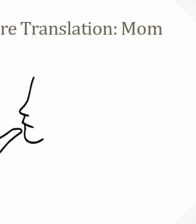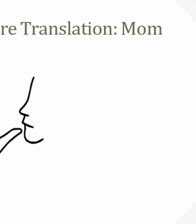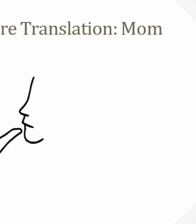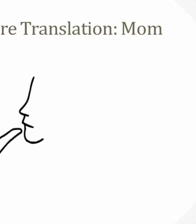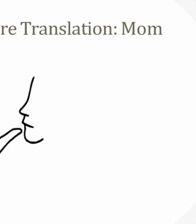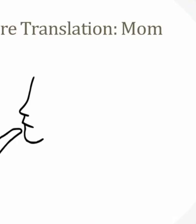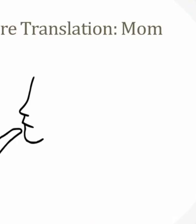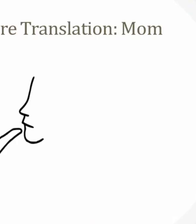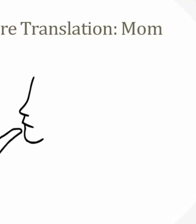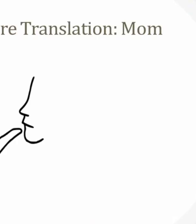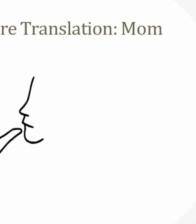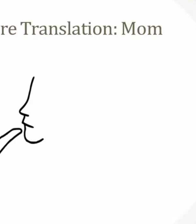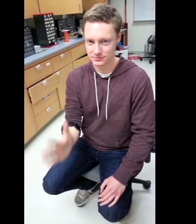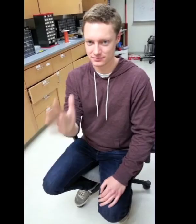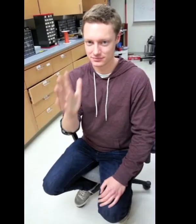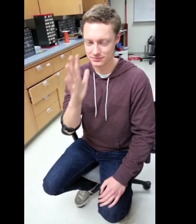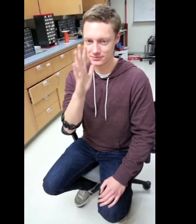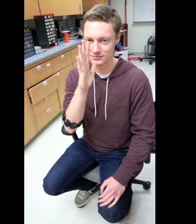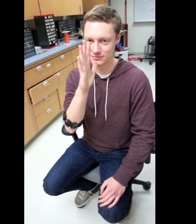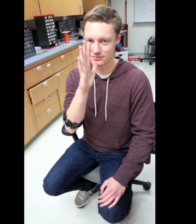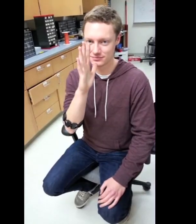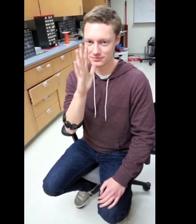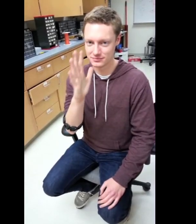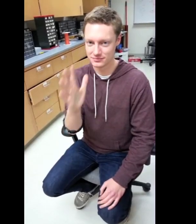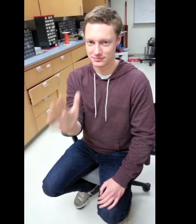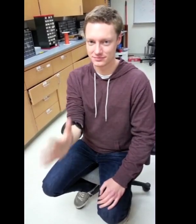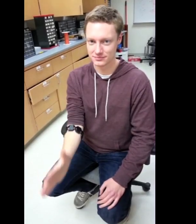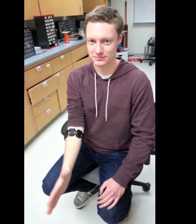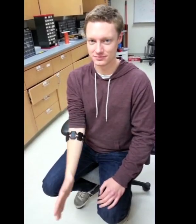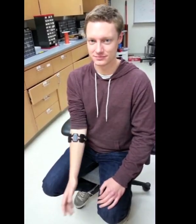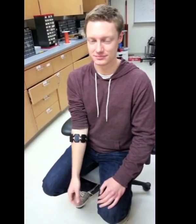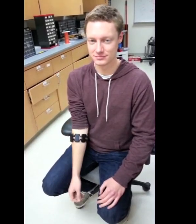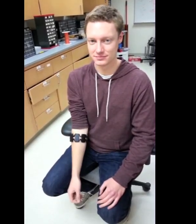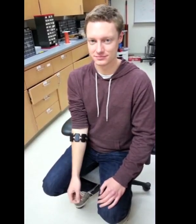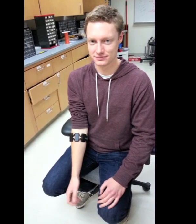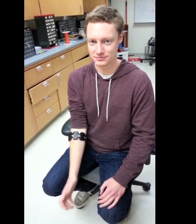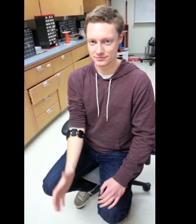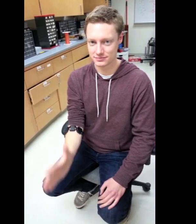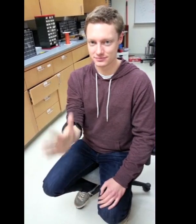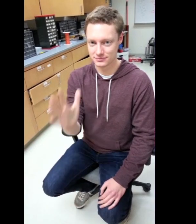The sign for mom is performed by opening your palm and spreading your fingers while bringing your thumb up to your chin.